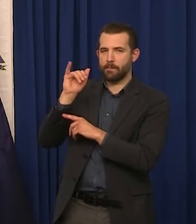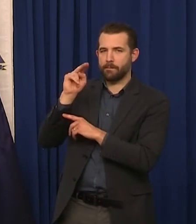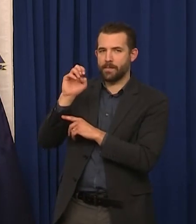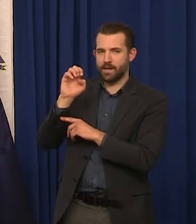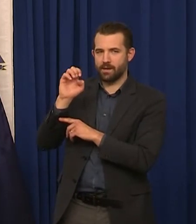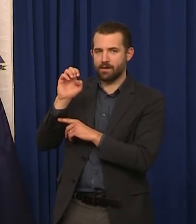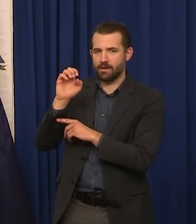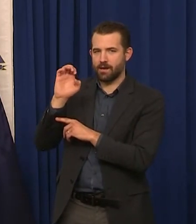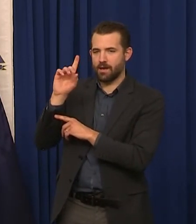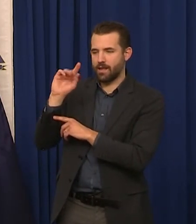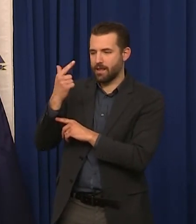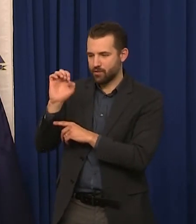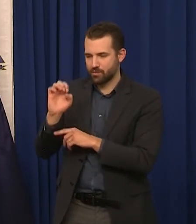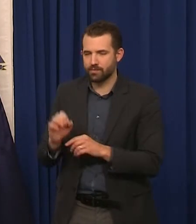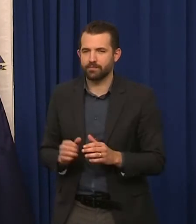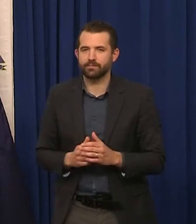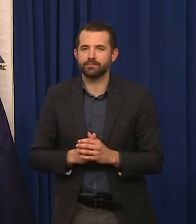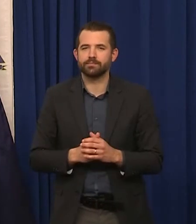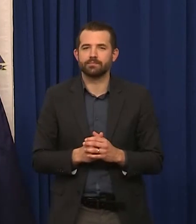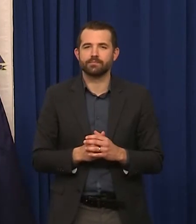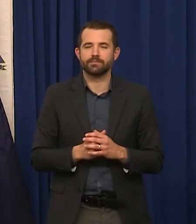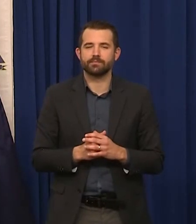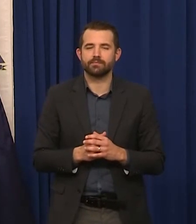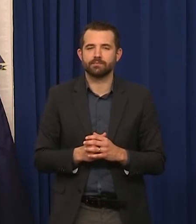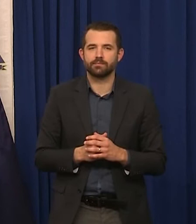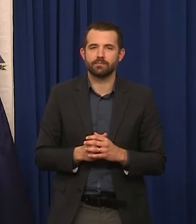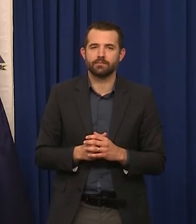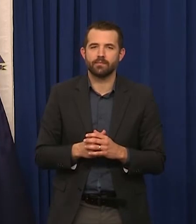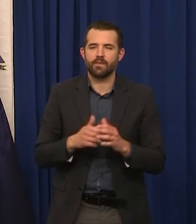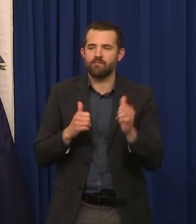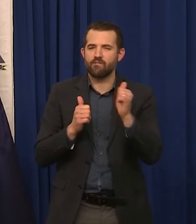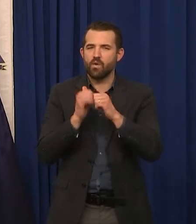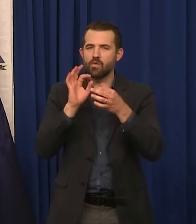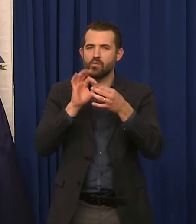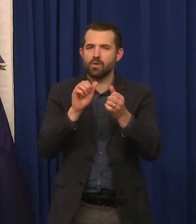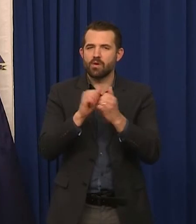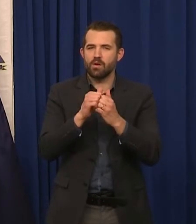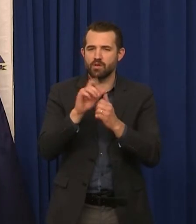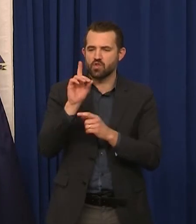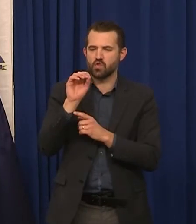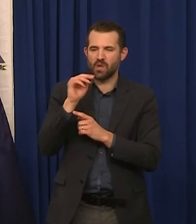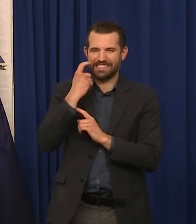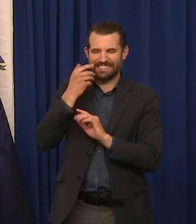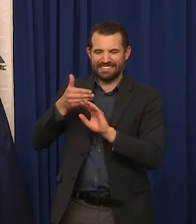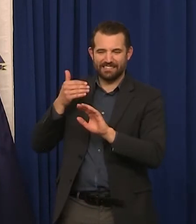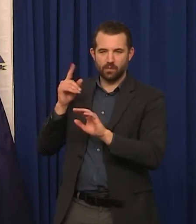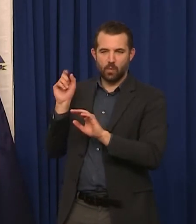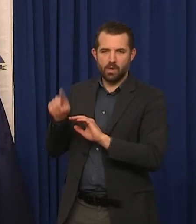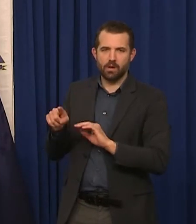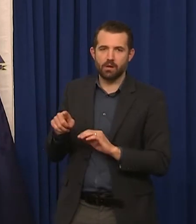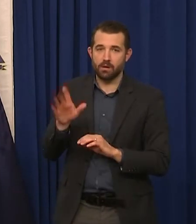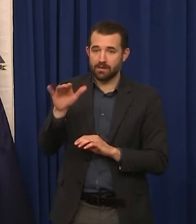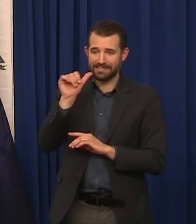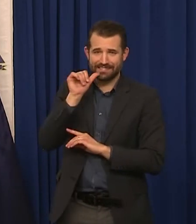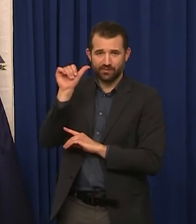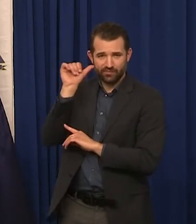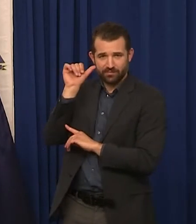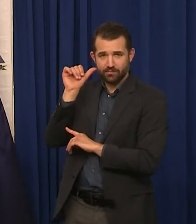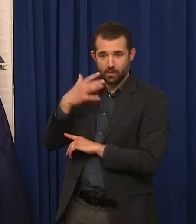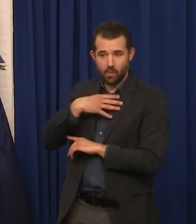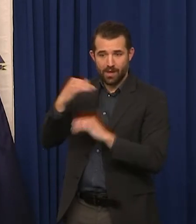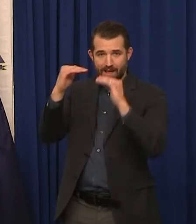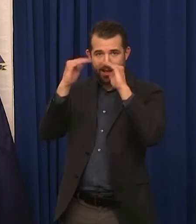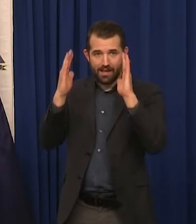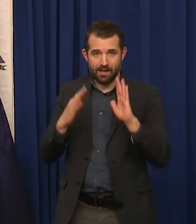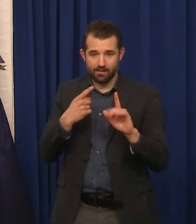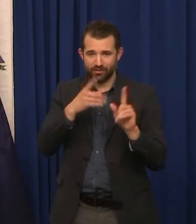Thank you, Dr. Shah. Just a quick follow-up to Don's question. Yesterday at the White House briefing, the Dr. Birx, I believe, put up a